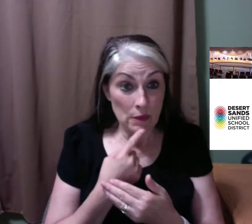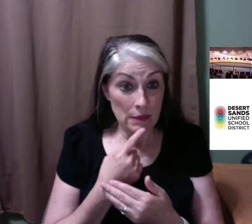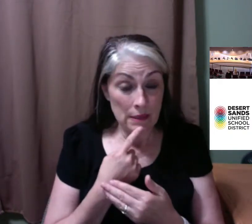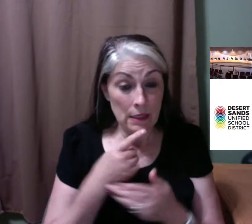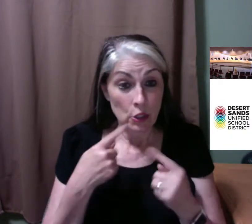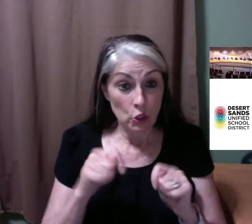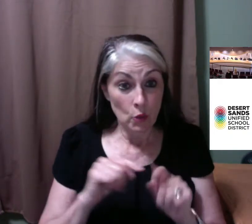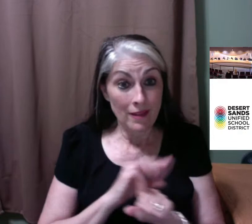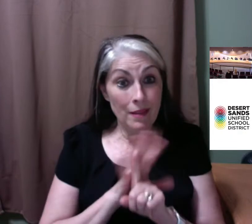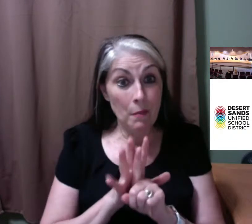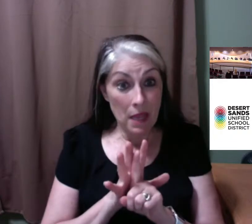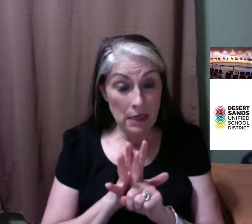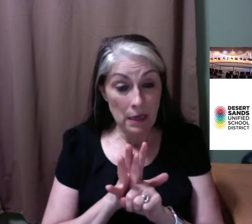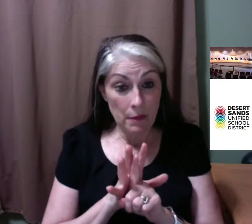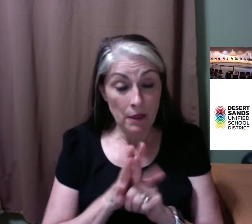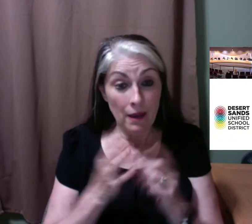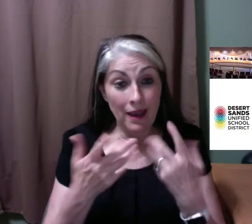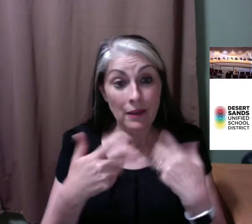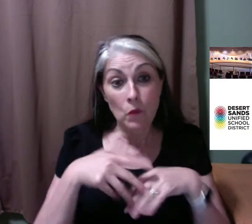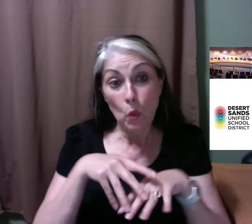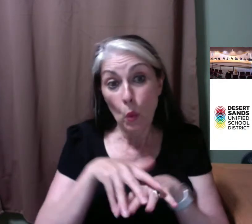the pandemic, kind of worked out.